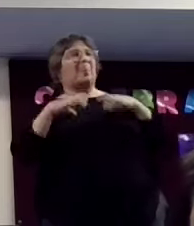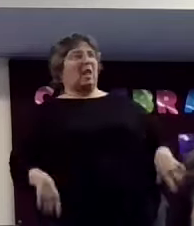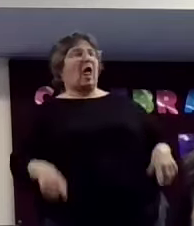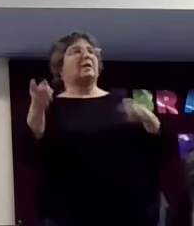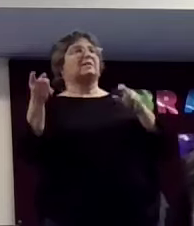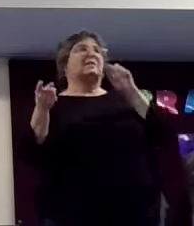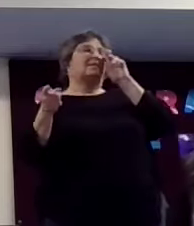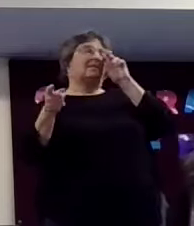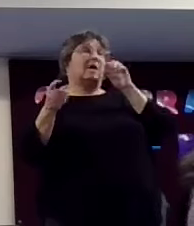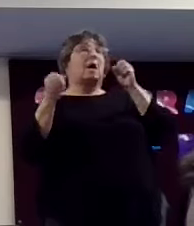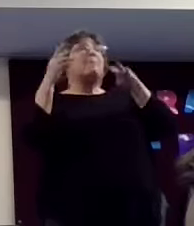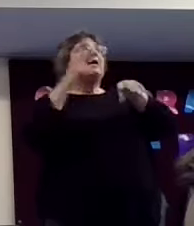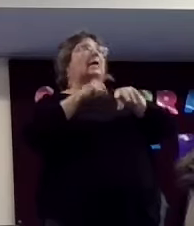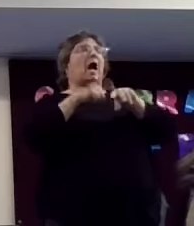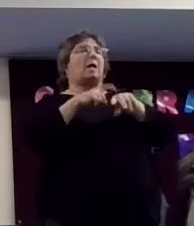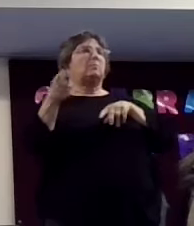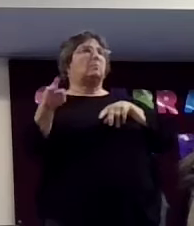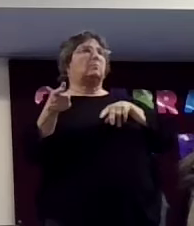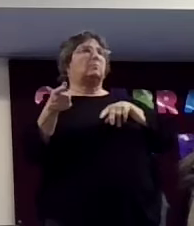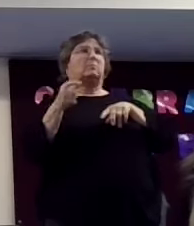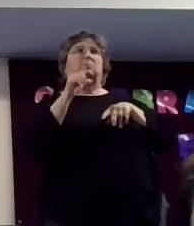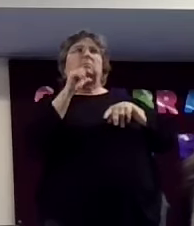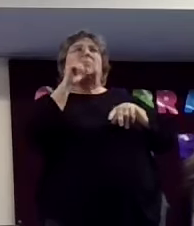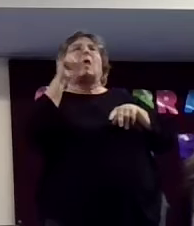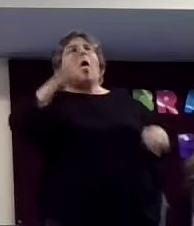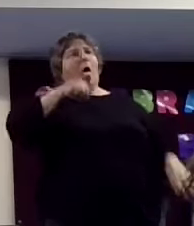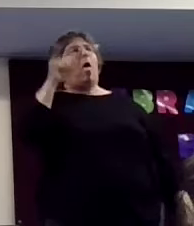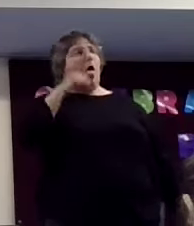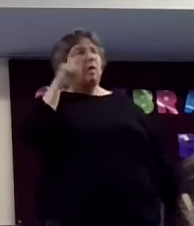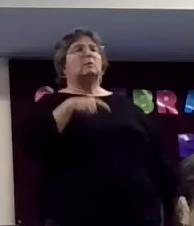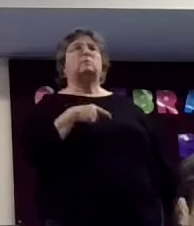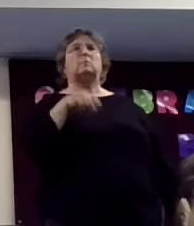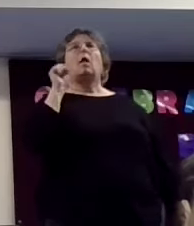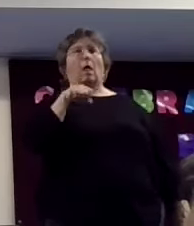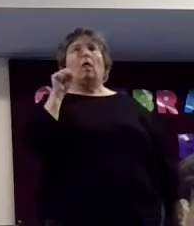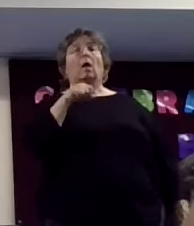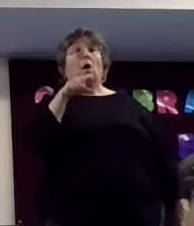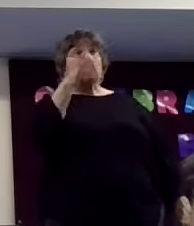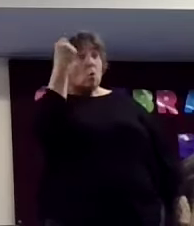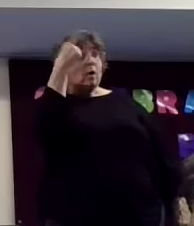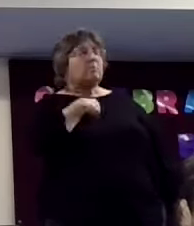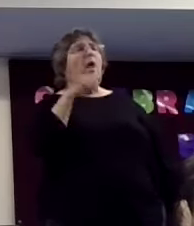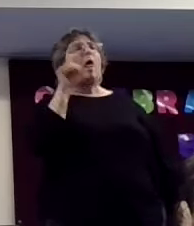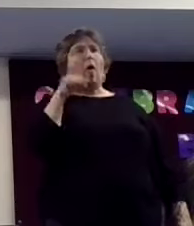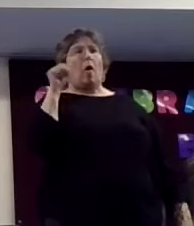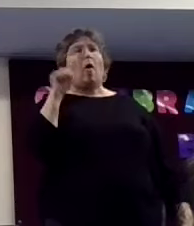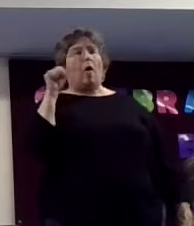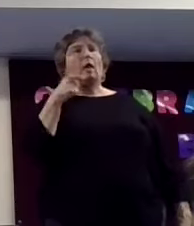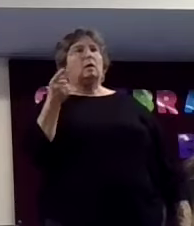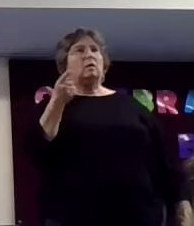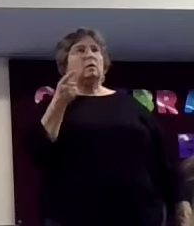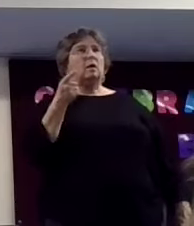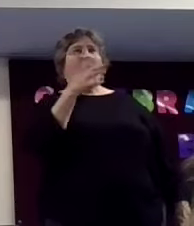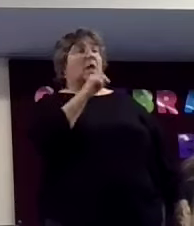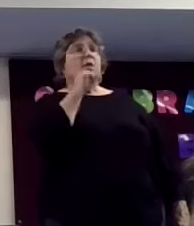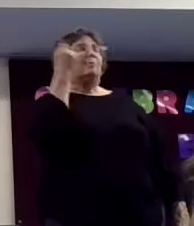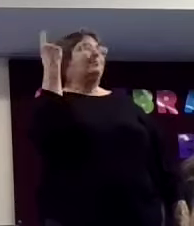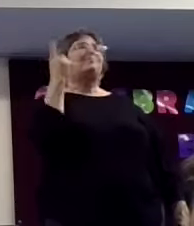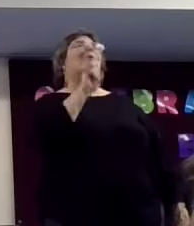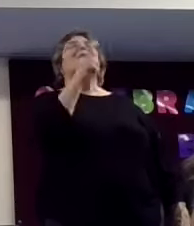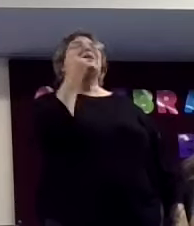clients, a lot of times they just nod. Like, you have to do this. Okay. Do you understand? Yes. And they